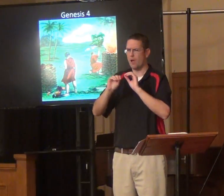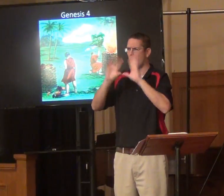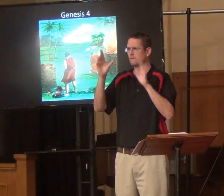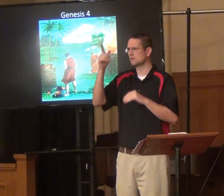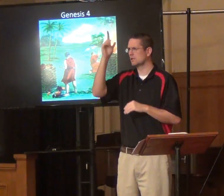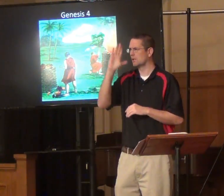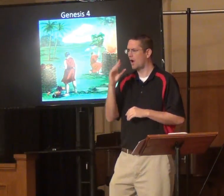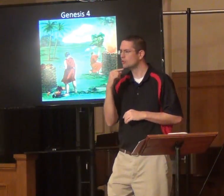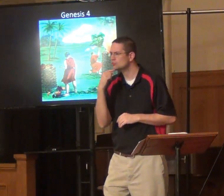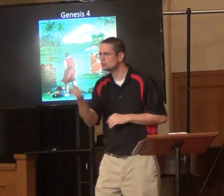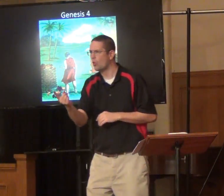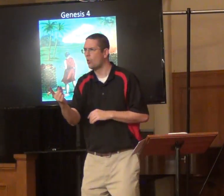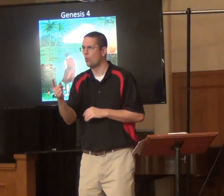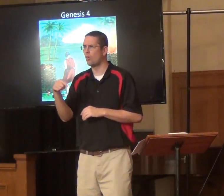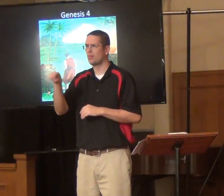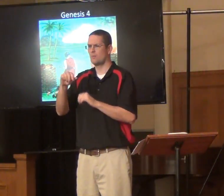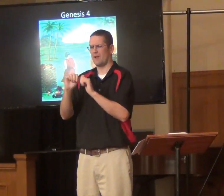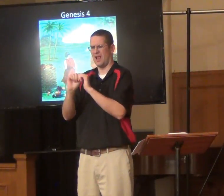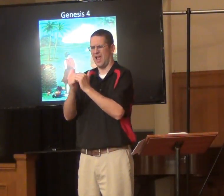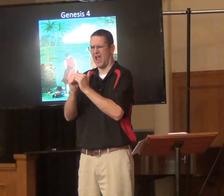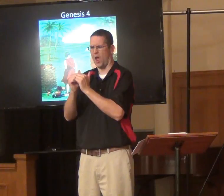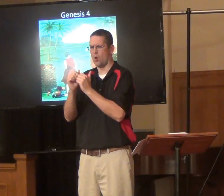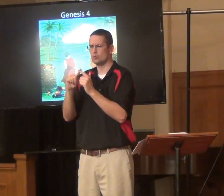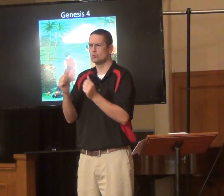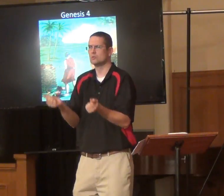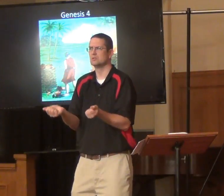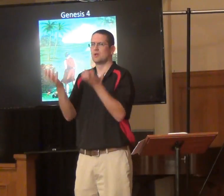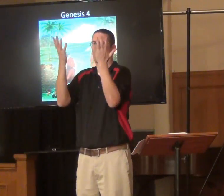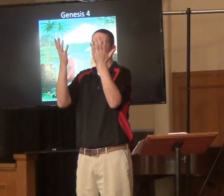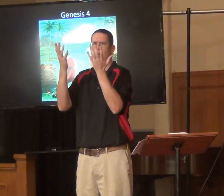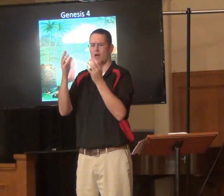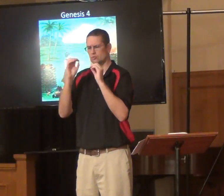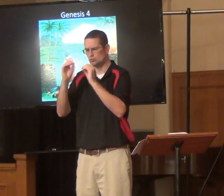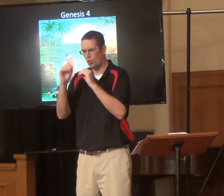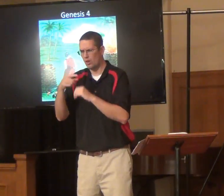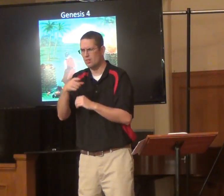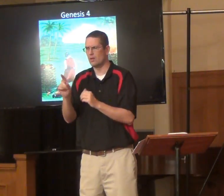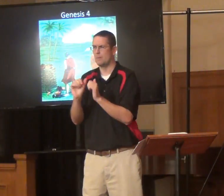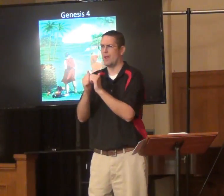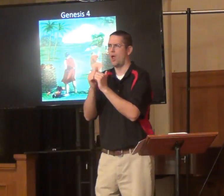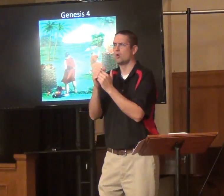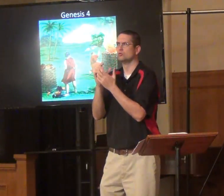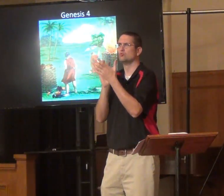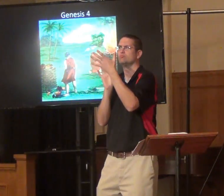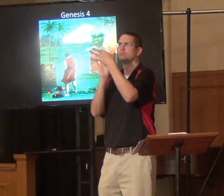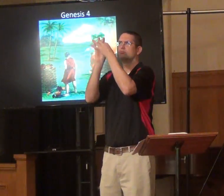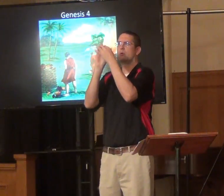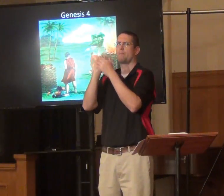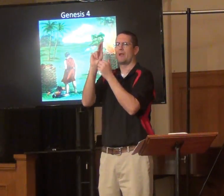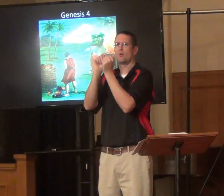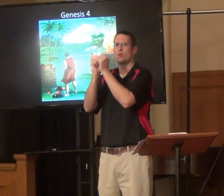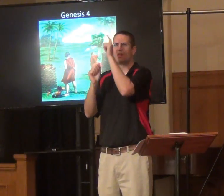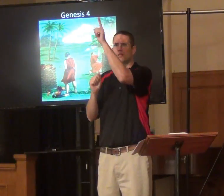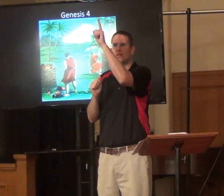The Bible doesn't say how, but obviously God told them how to sacrifice. He taught them how to